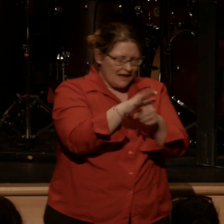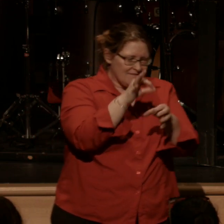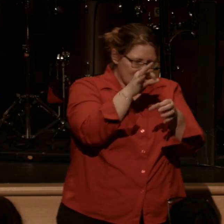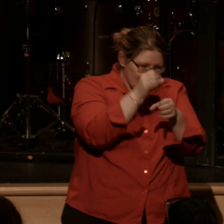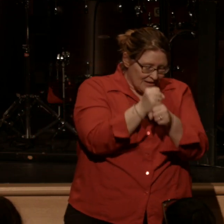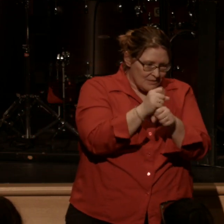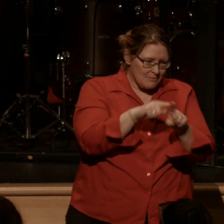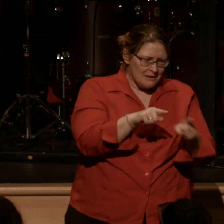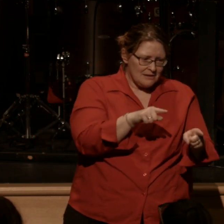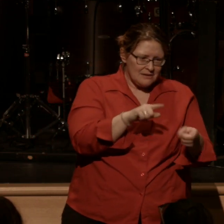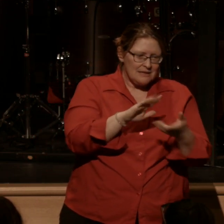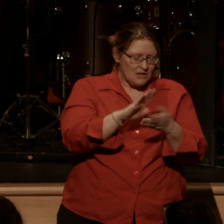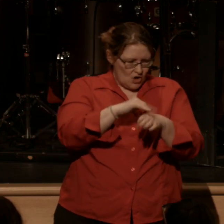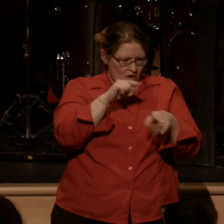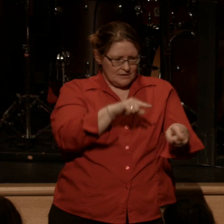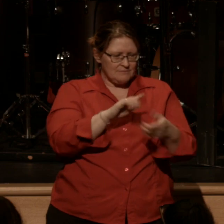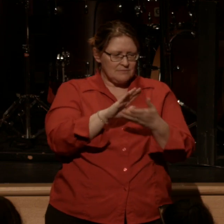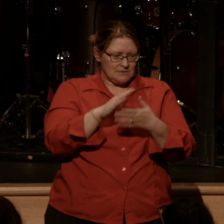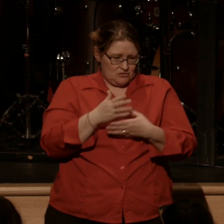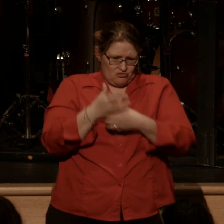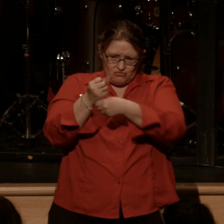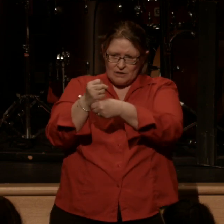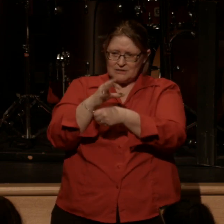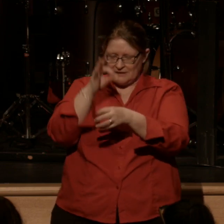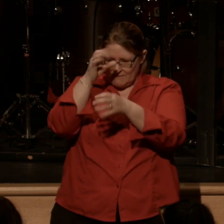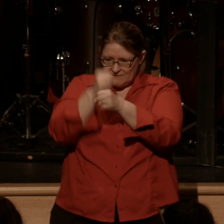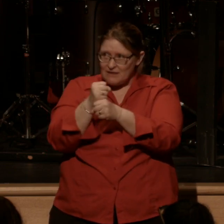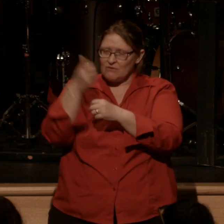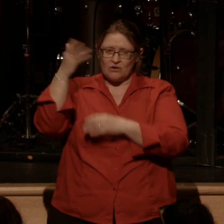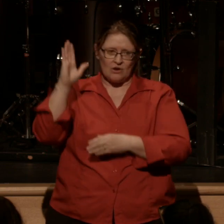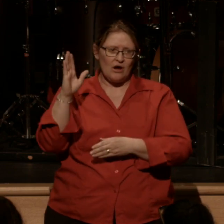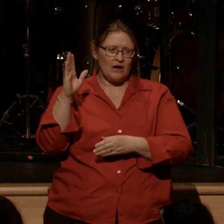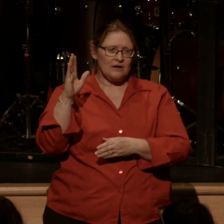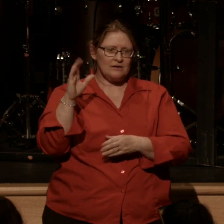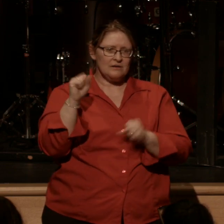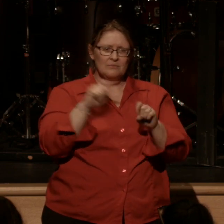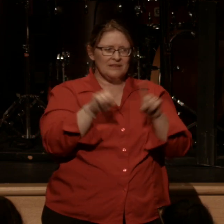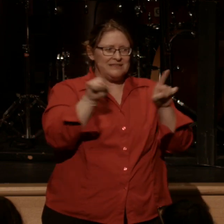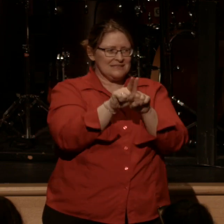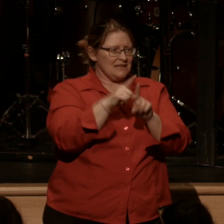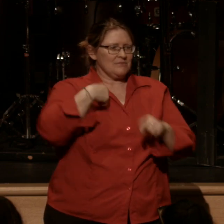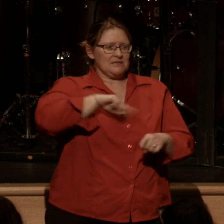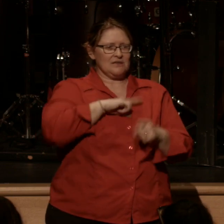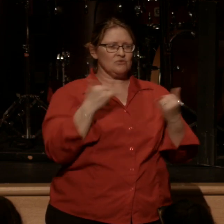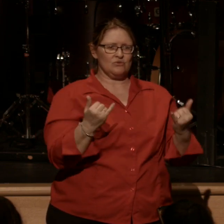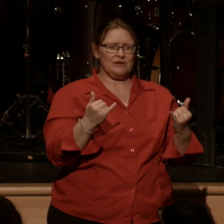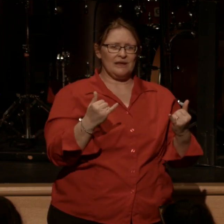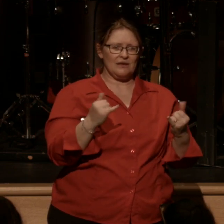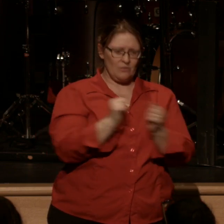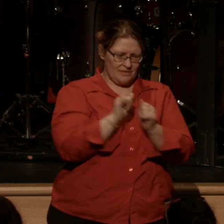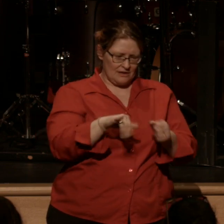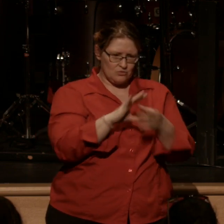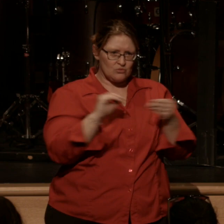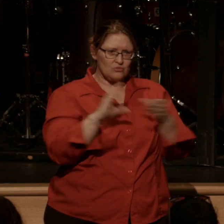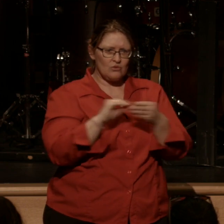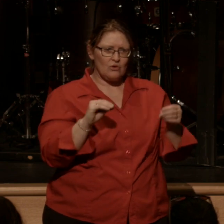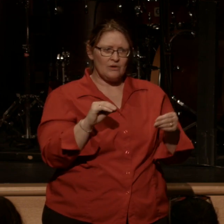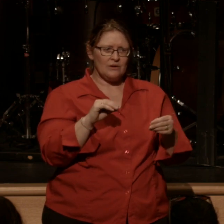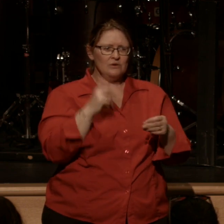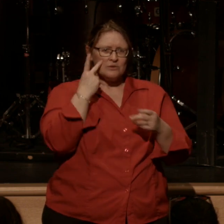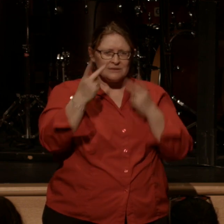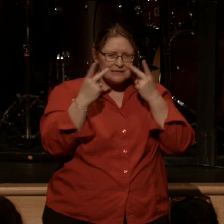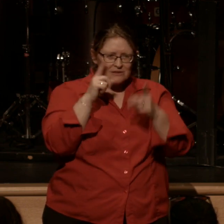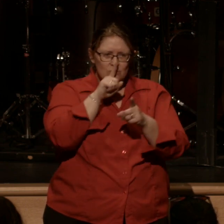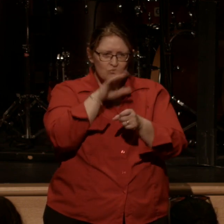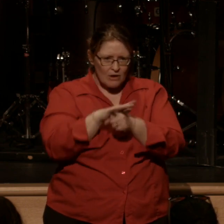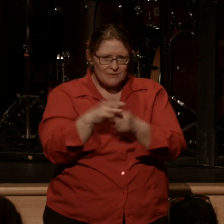God. And that's the same calling for you and I today in this story as well, as the promises begin to be unfolded.